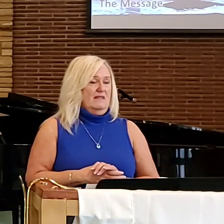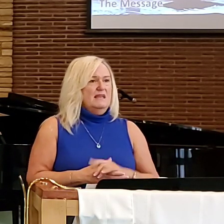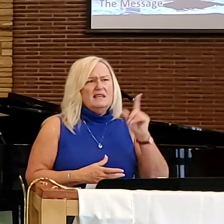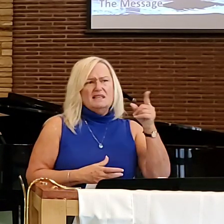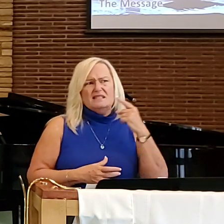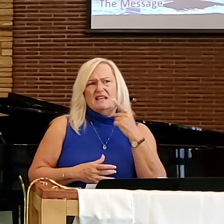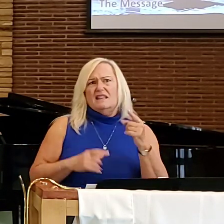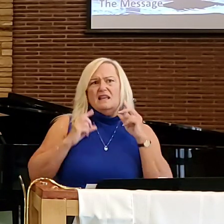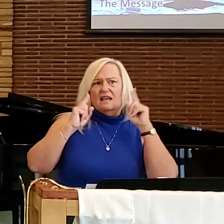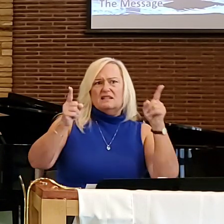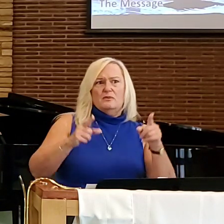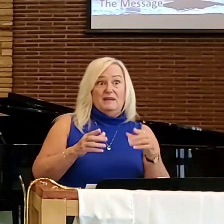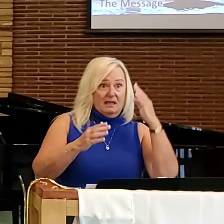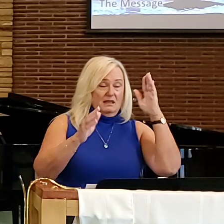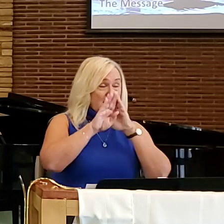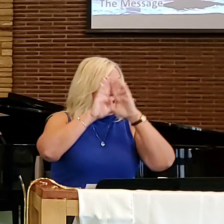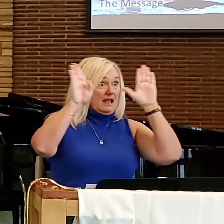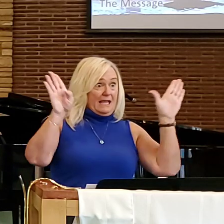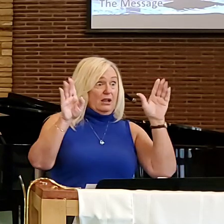He said, the answer will be clear to you